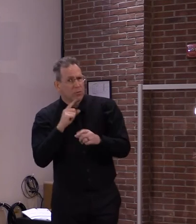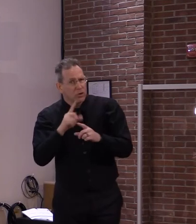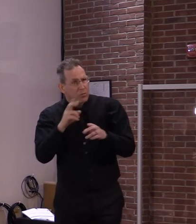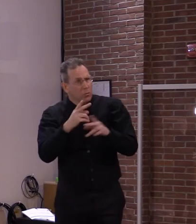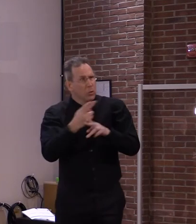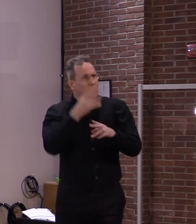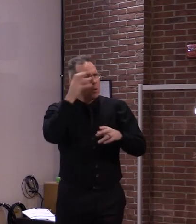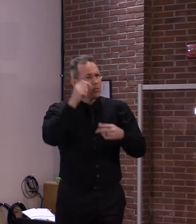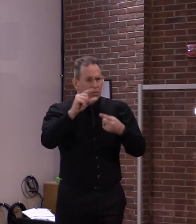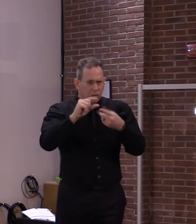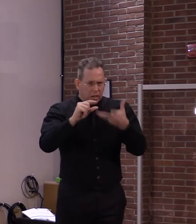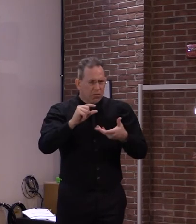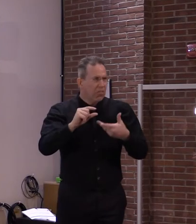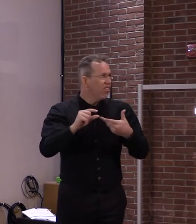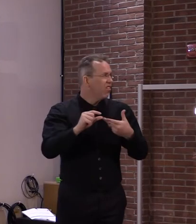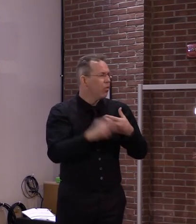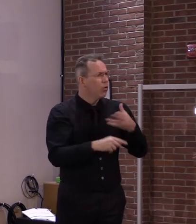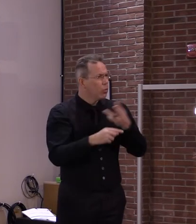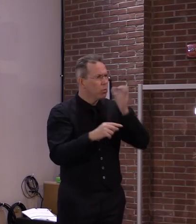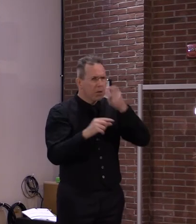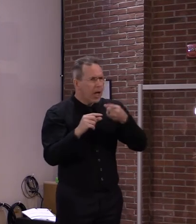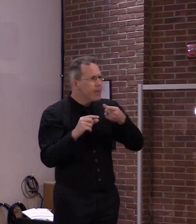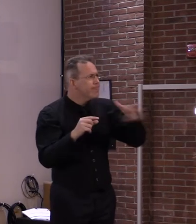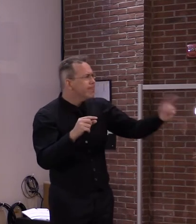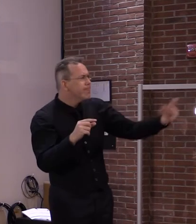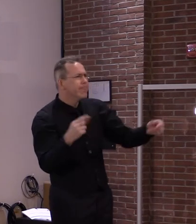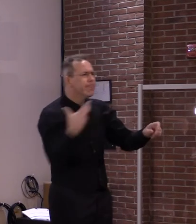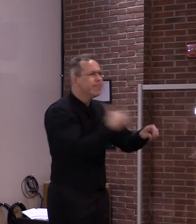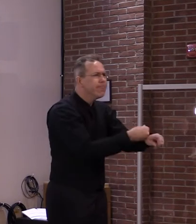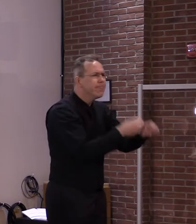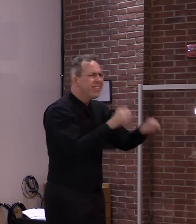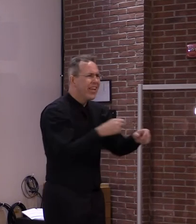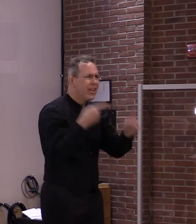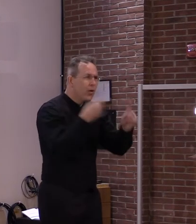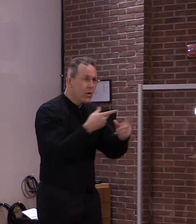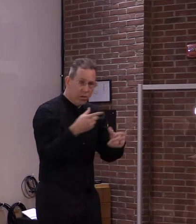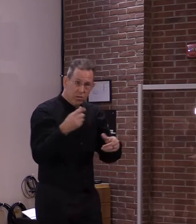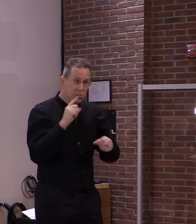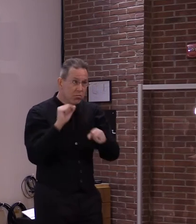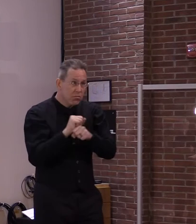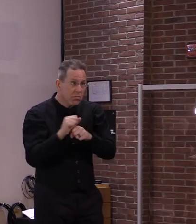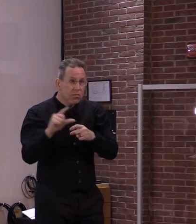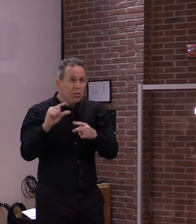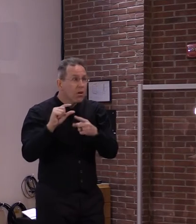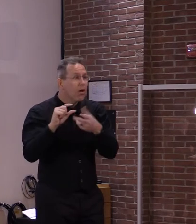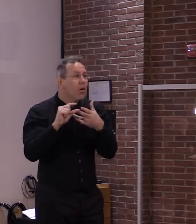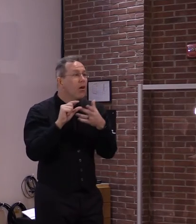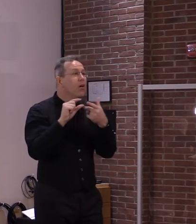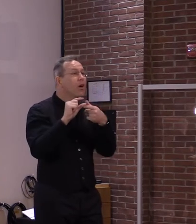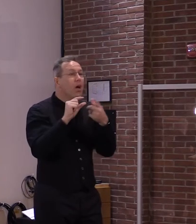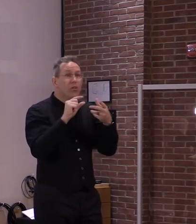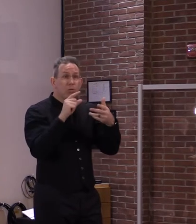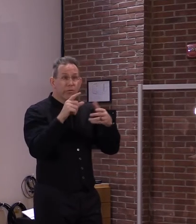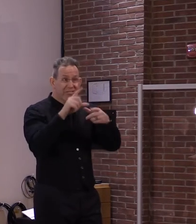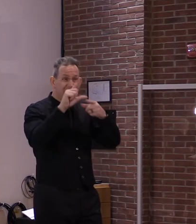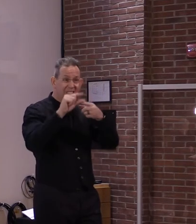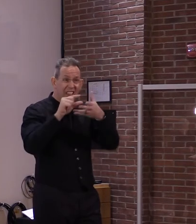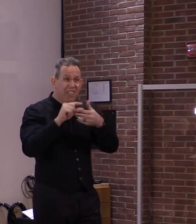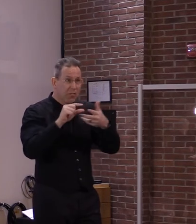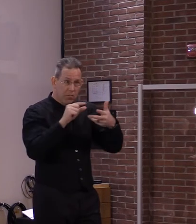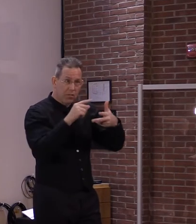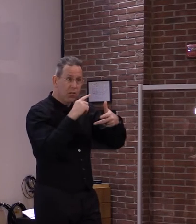states numbers as having gone to somebody who is in 1a or so in that instance in that instance we will know